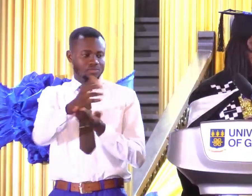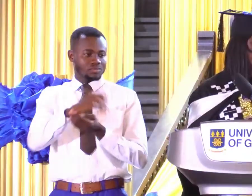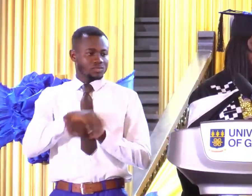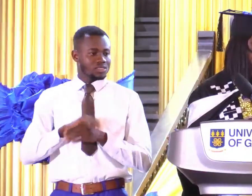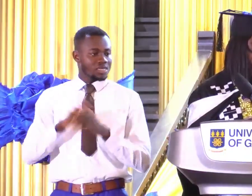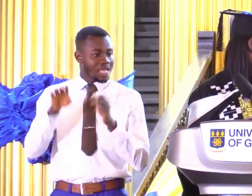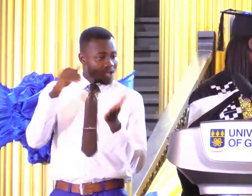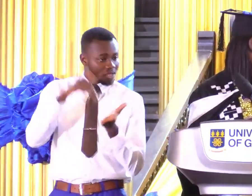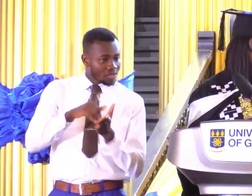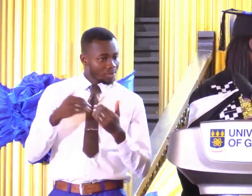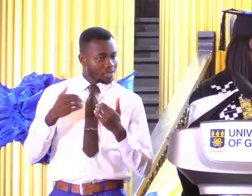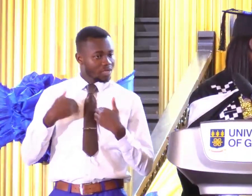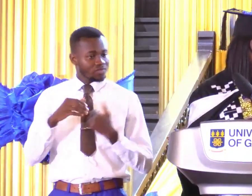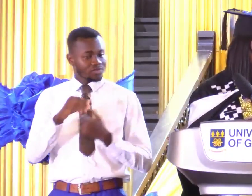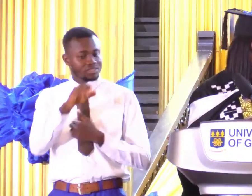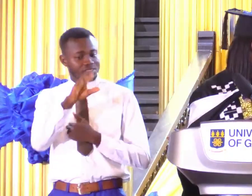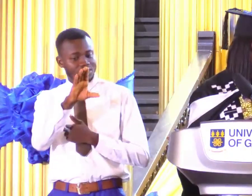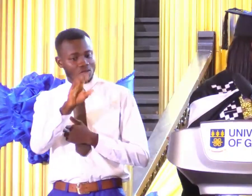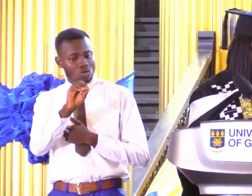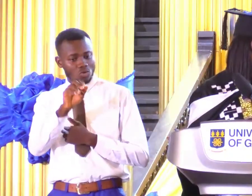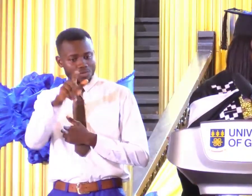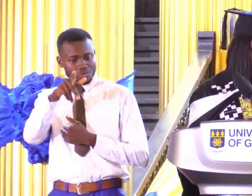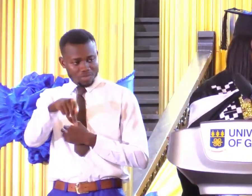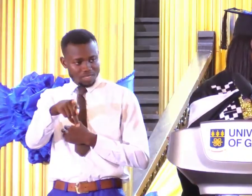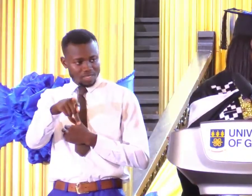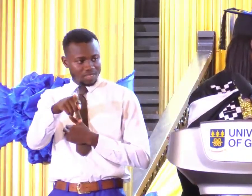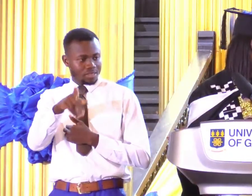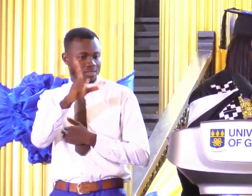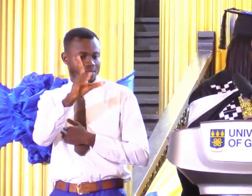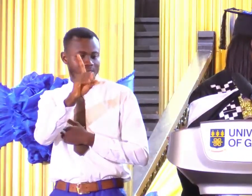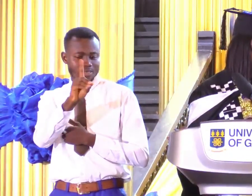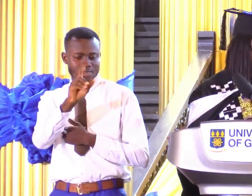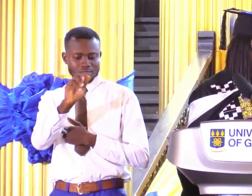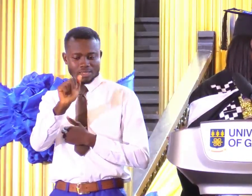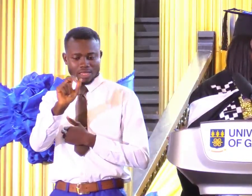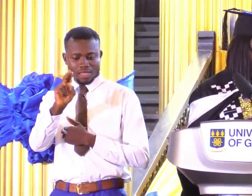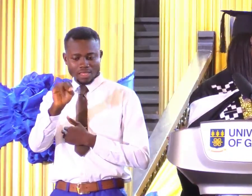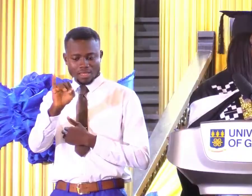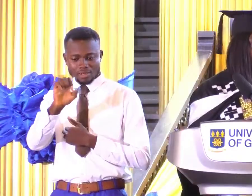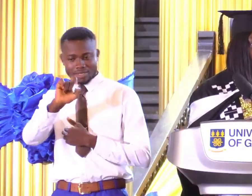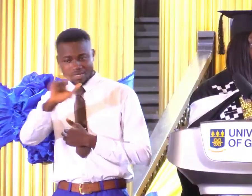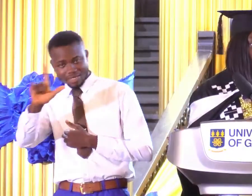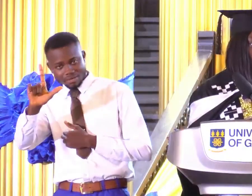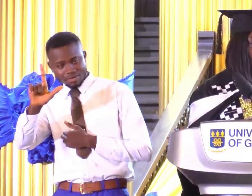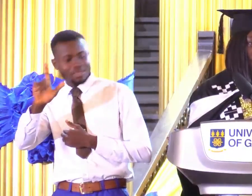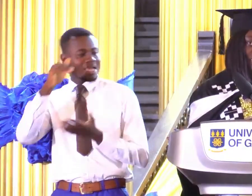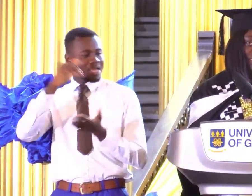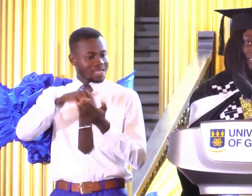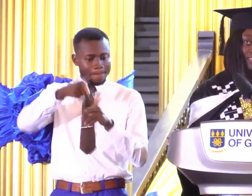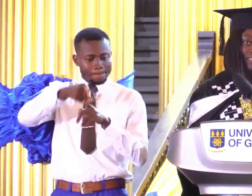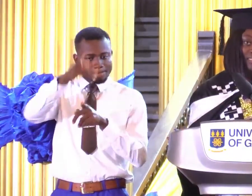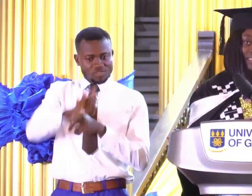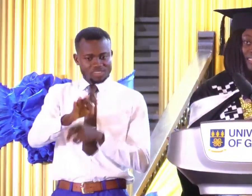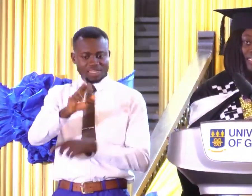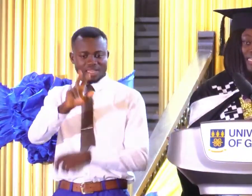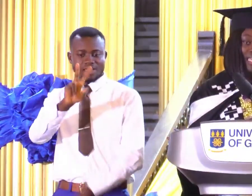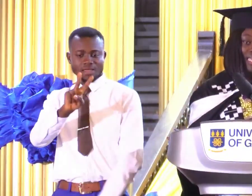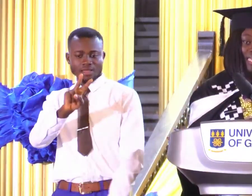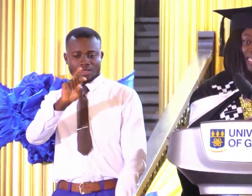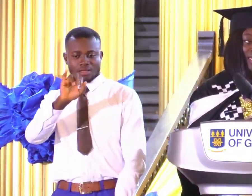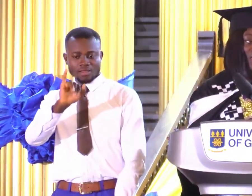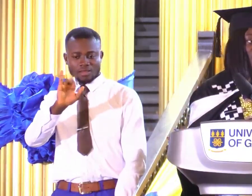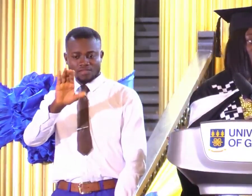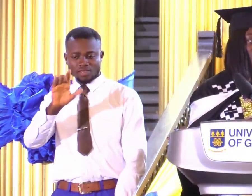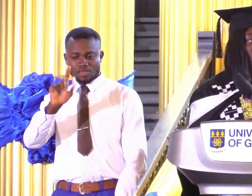Also in our midst, the COP Daniel Ameyao, Professor Victor Ajiman,